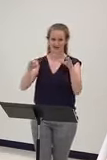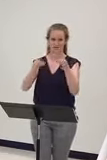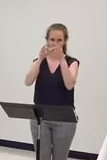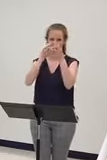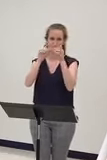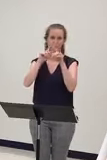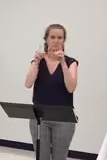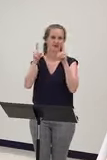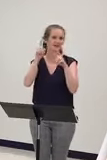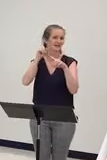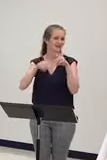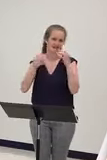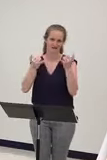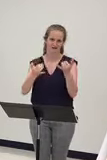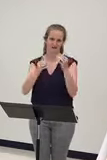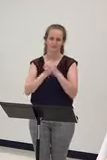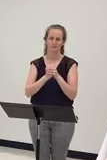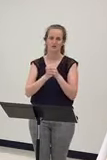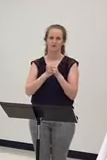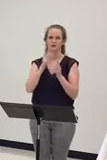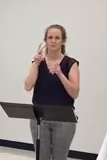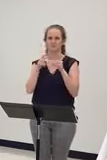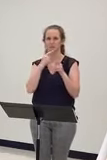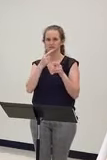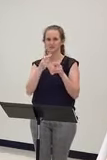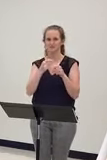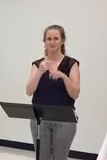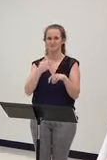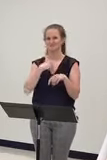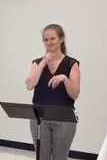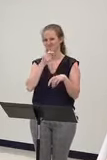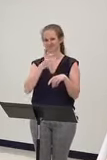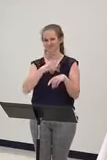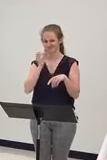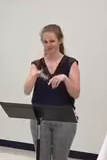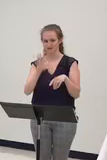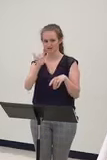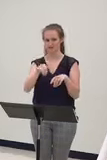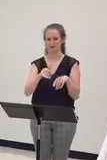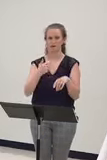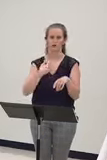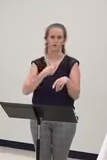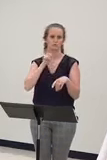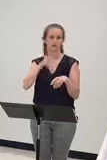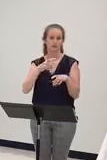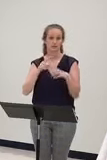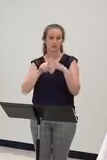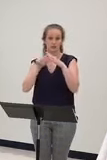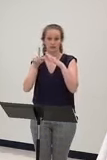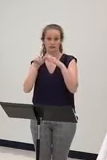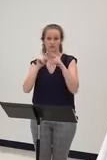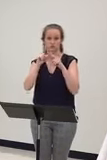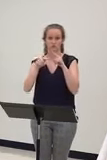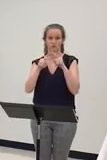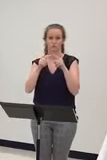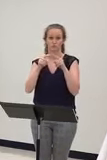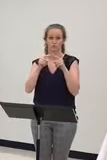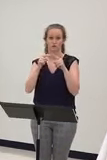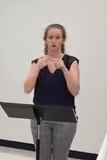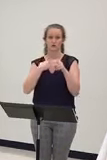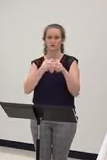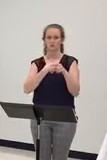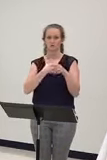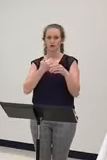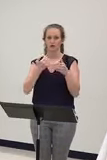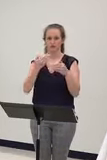But right now, it's not possible. So people say, I don't like it that we have to leave right after Holy Communion. I don't particularly like it